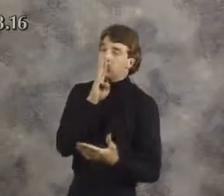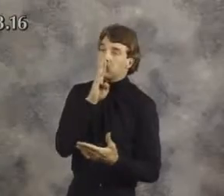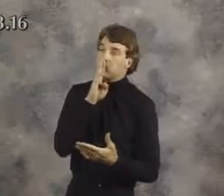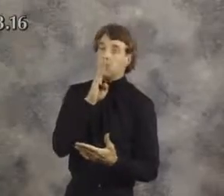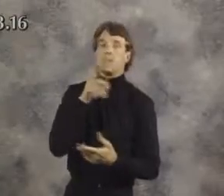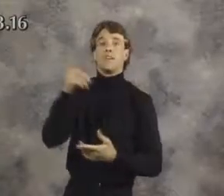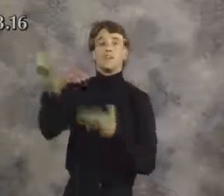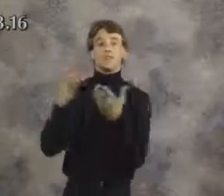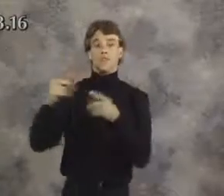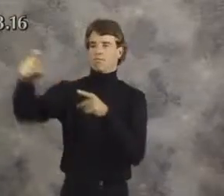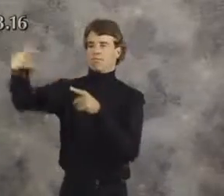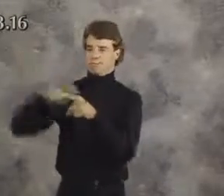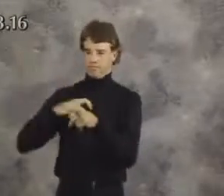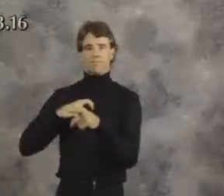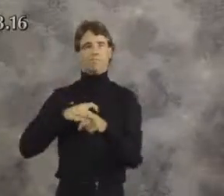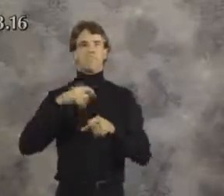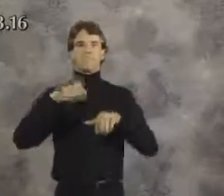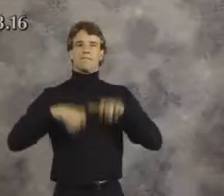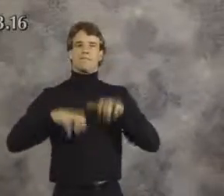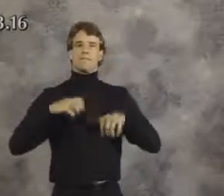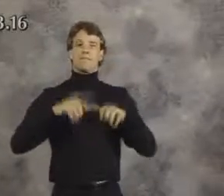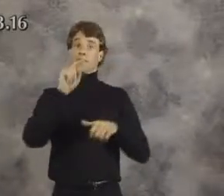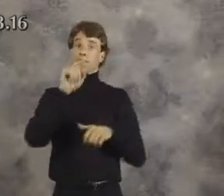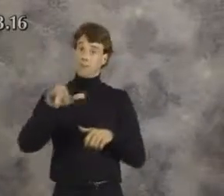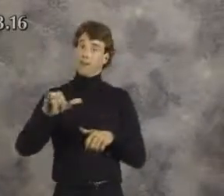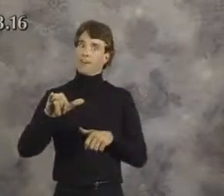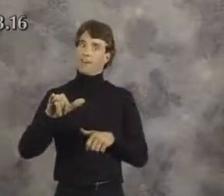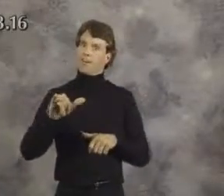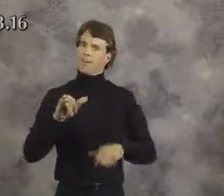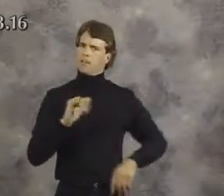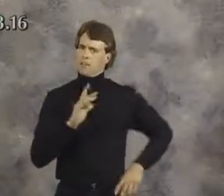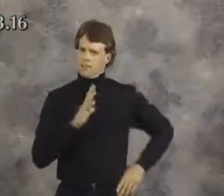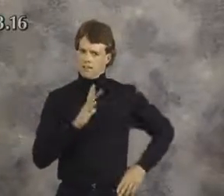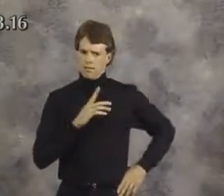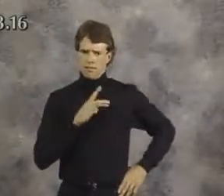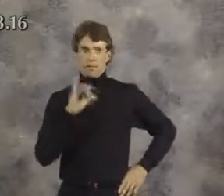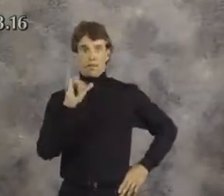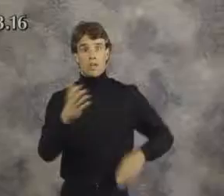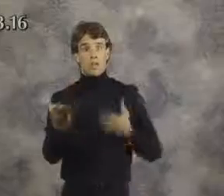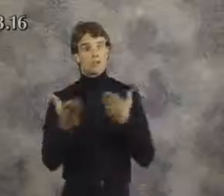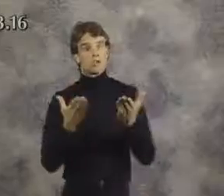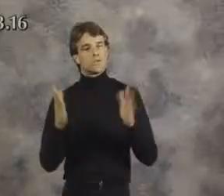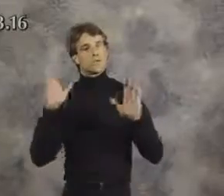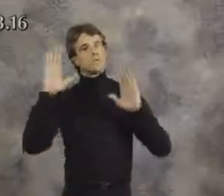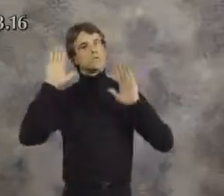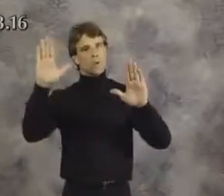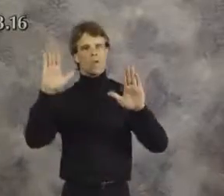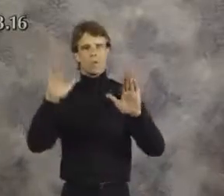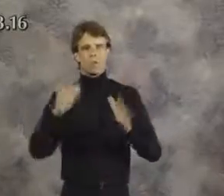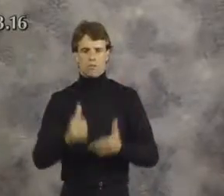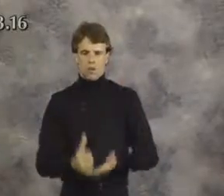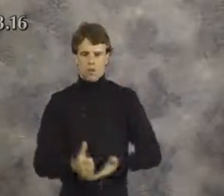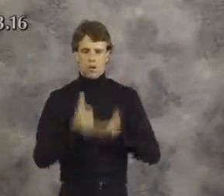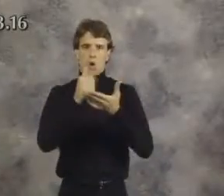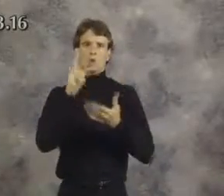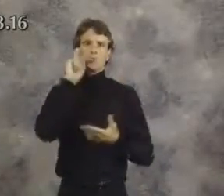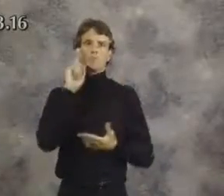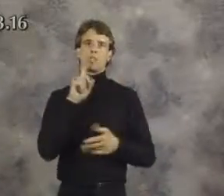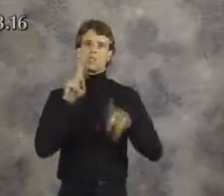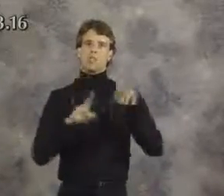Or a hearing person can call the relay service and the spoken message will be typed over the TTY. Oh, this is